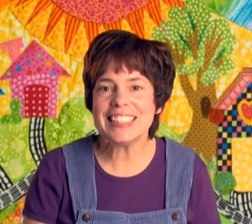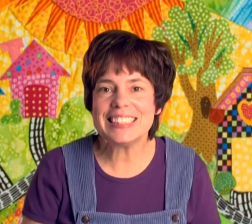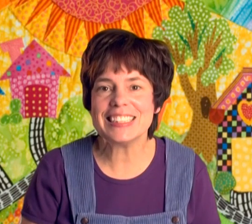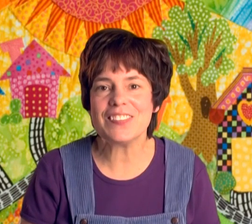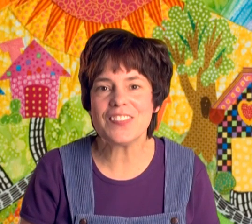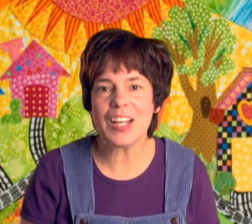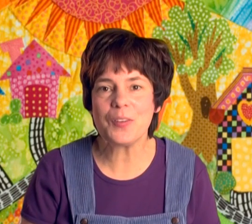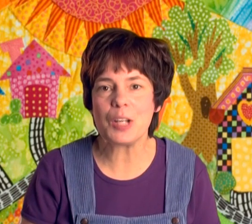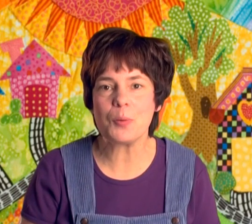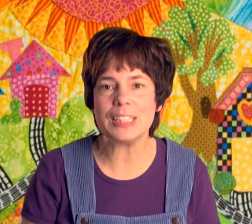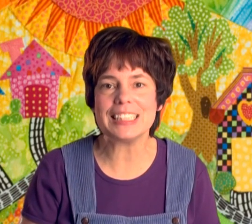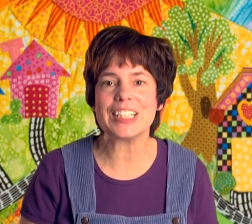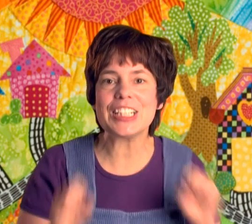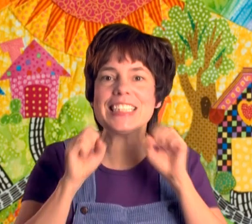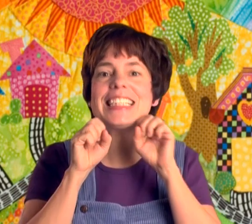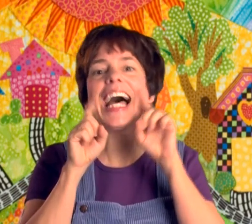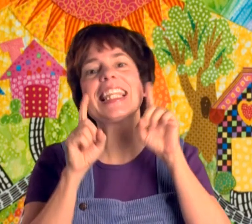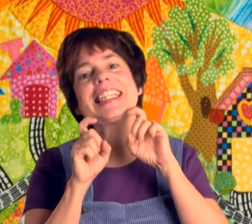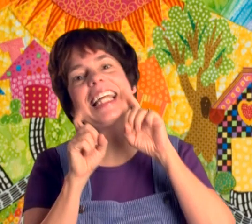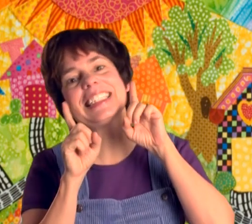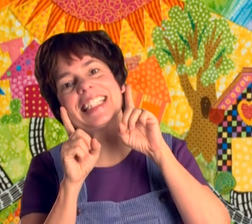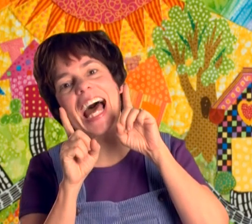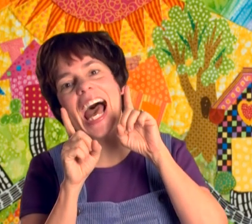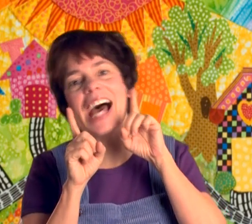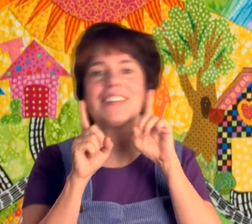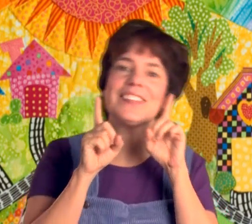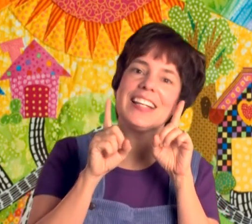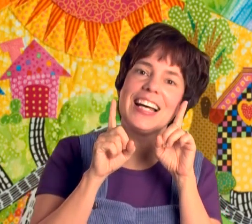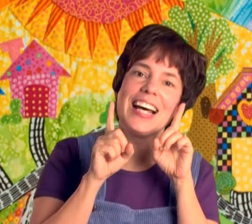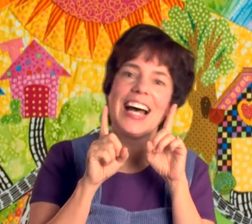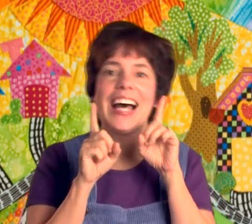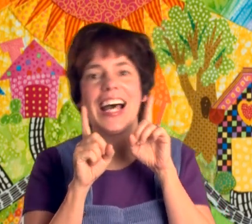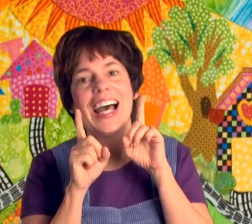This is the fun one, boys and girls. Let's laugh.